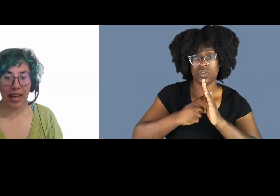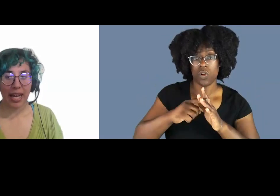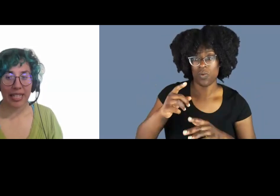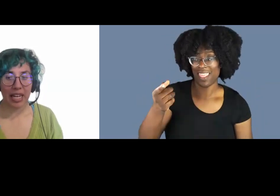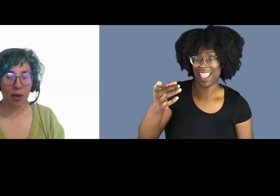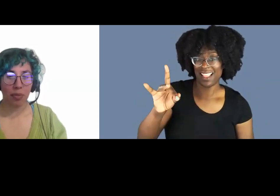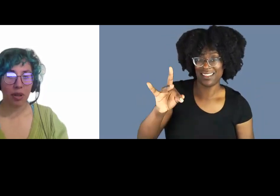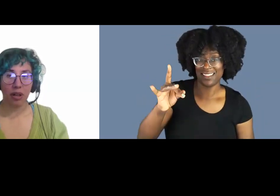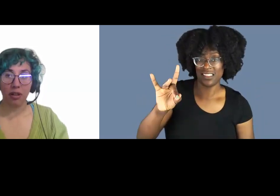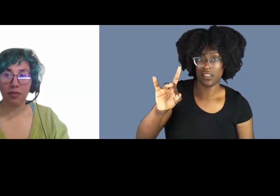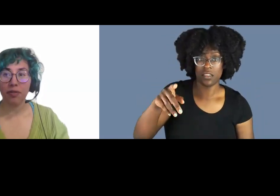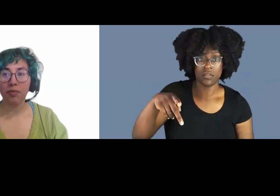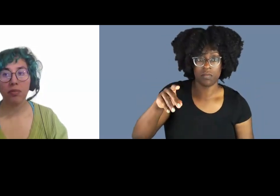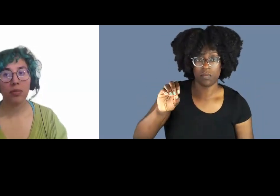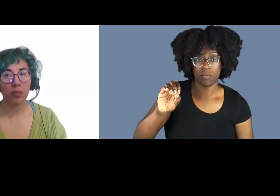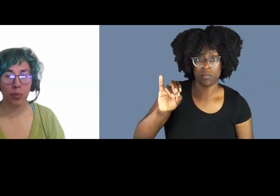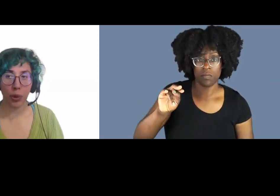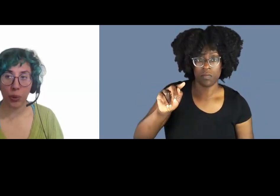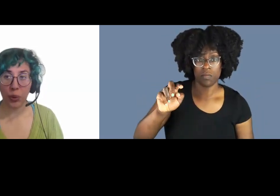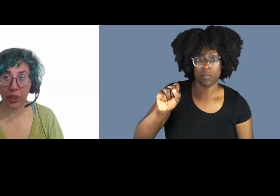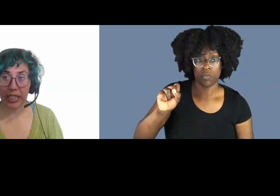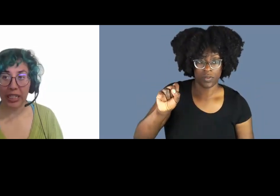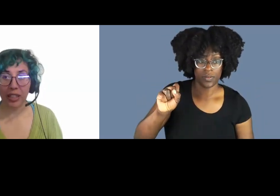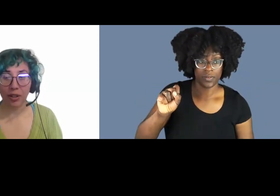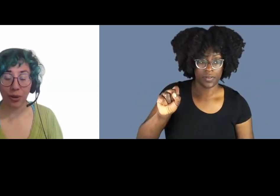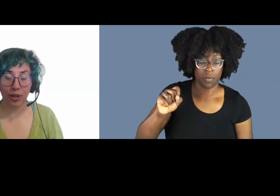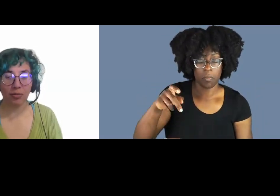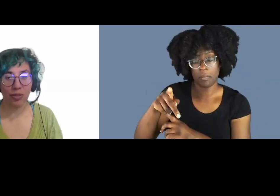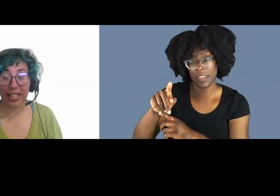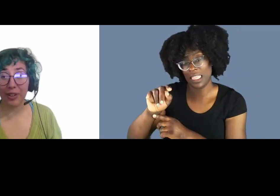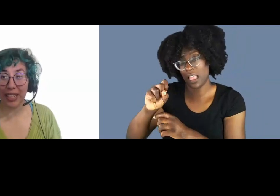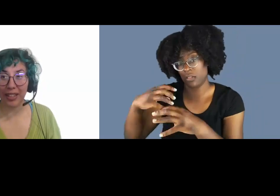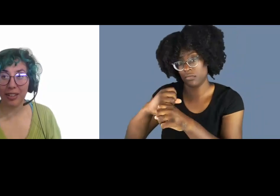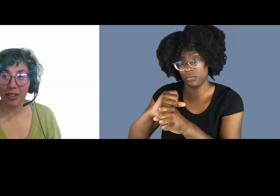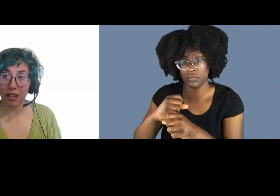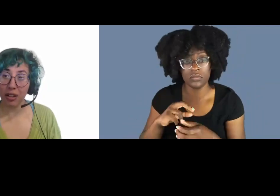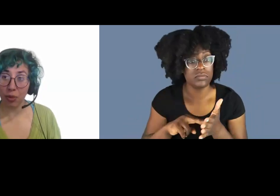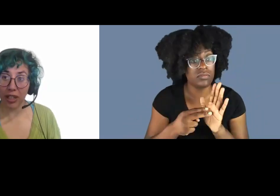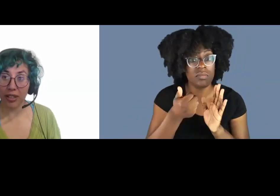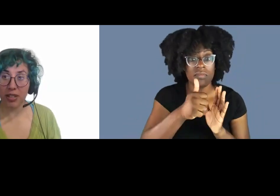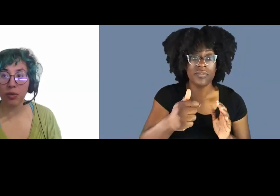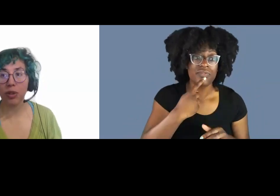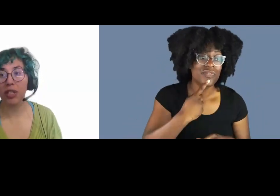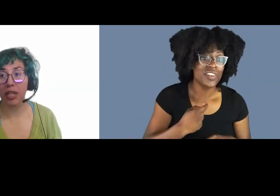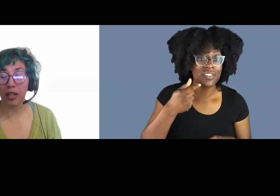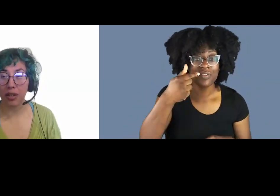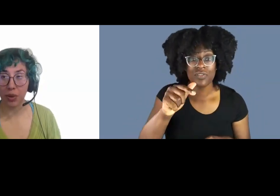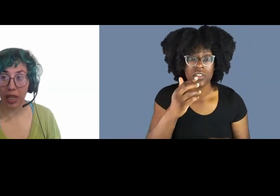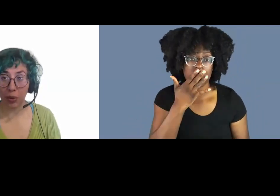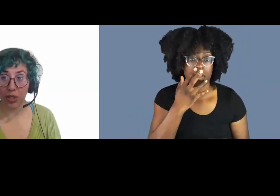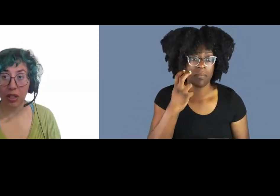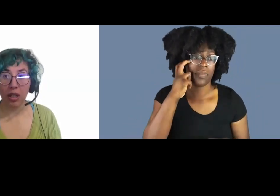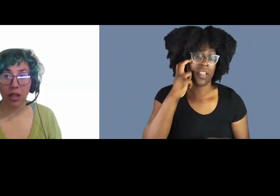that any type of blue-green or red-green color blindness will be taken